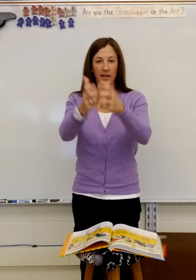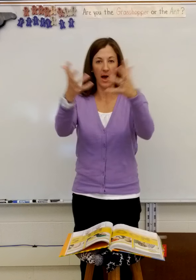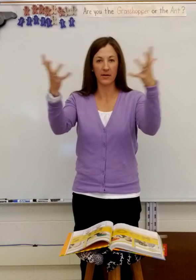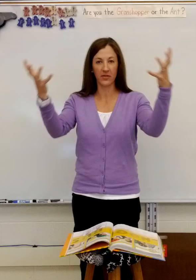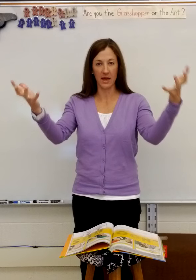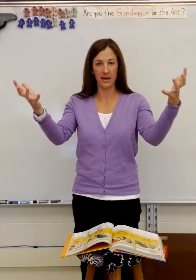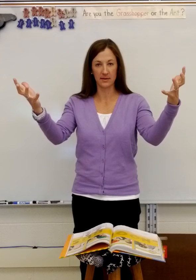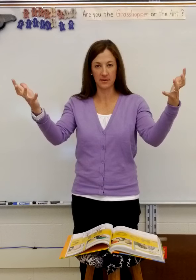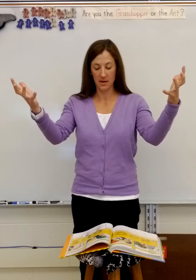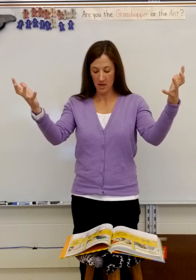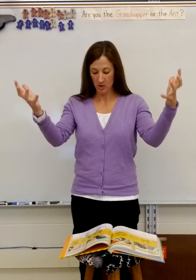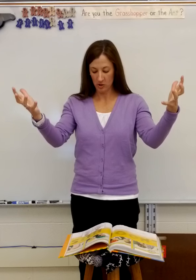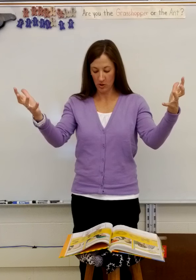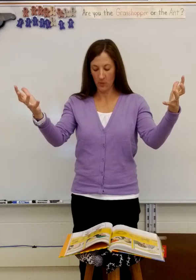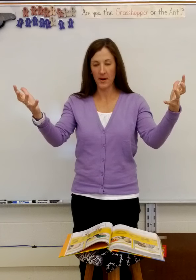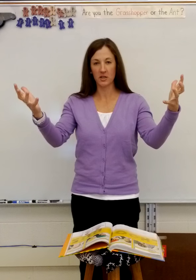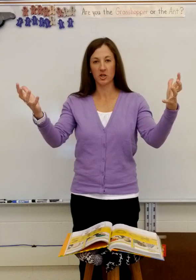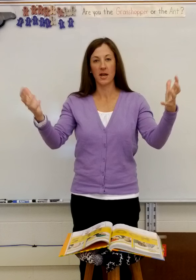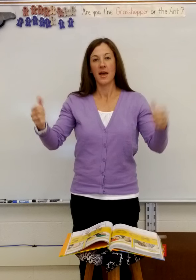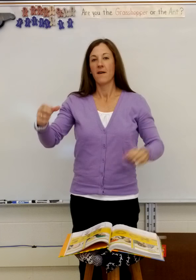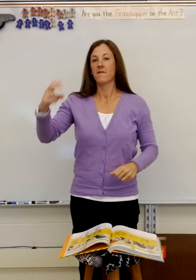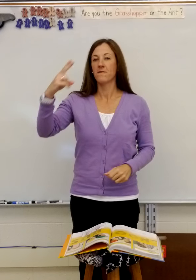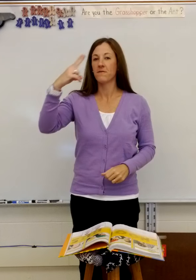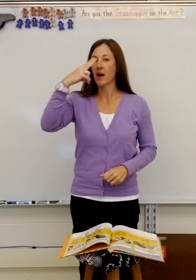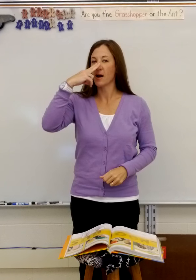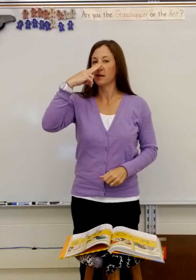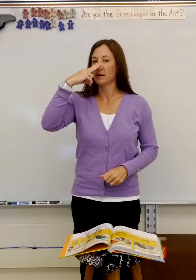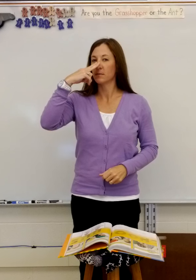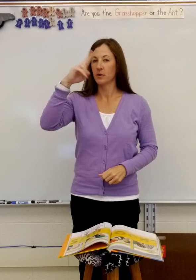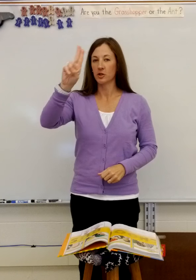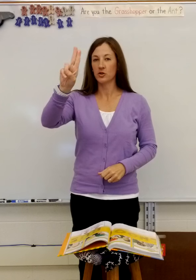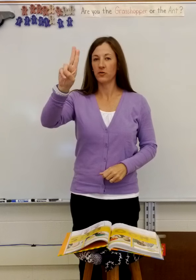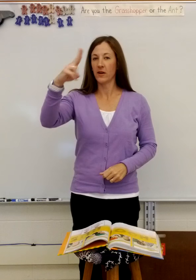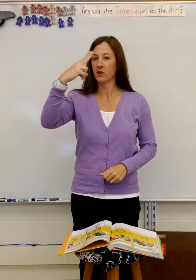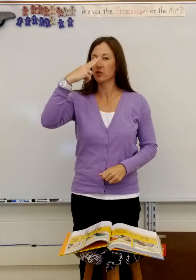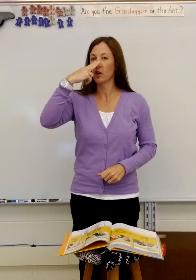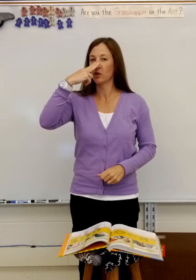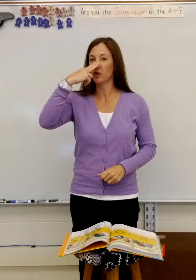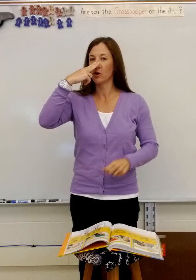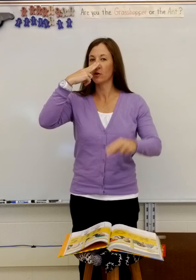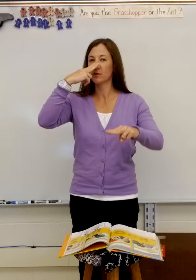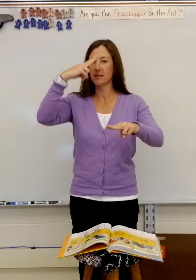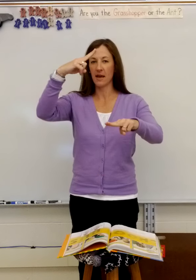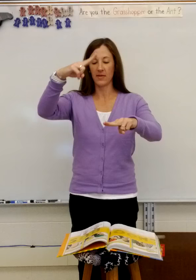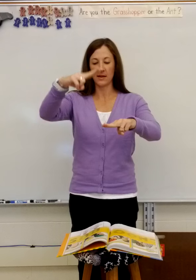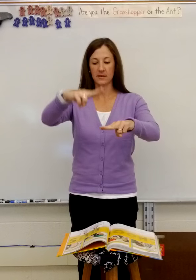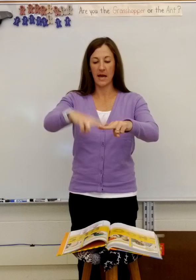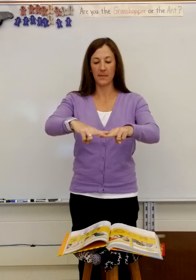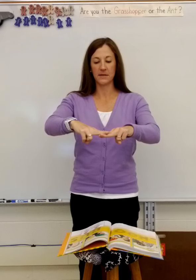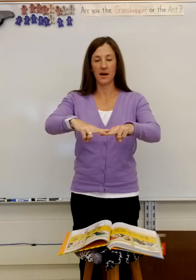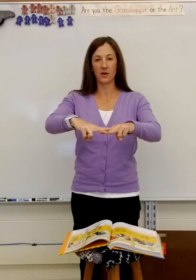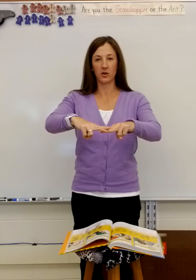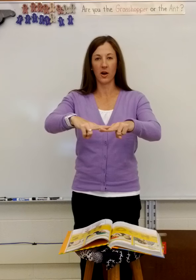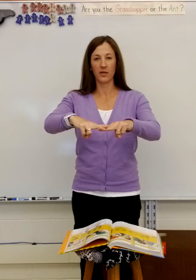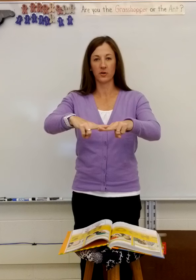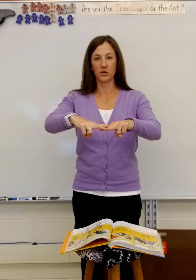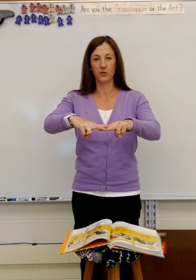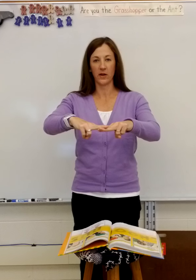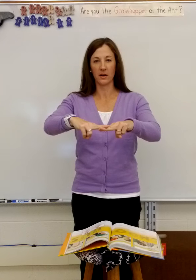lot of things. So much fun. Put 2 fingers on your nose and then tap down on your other 2